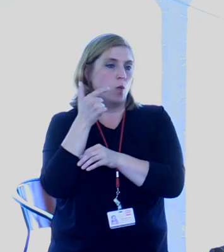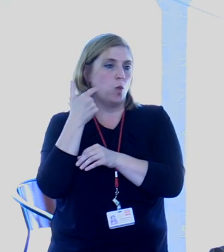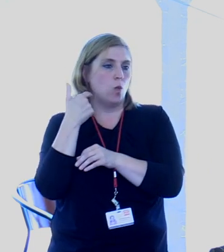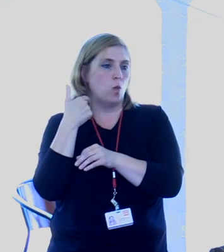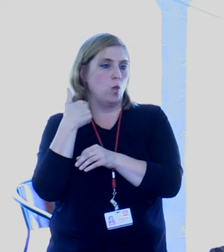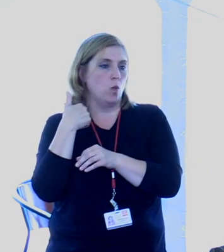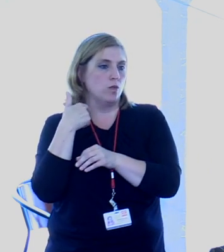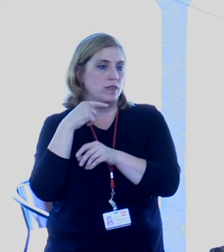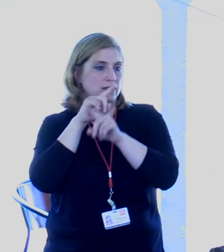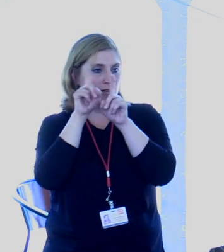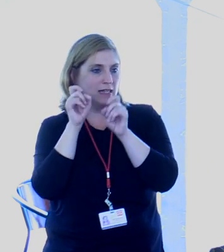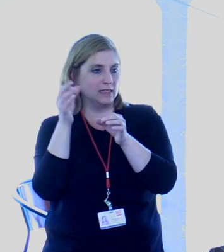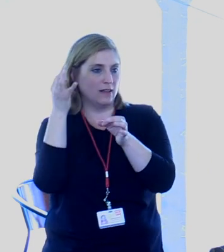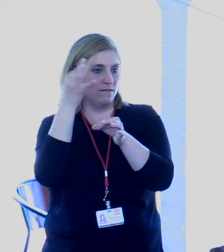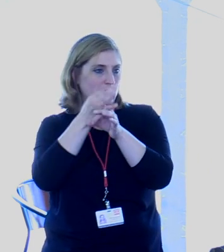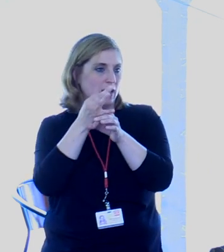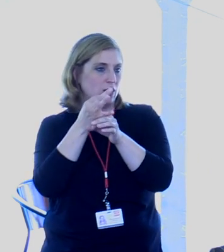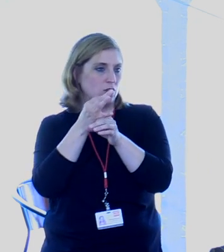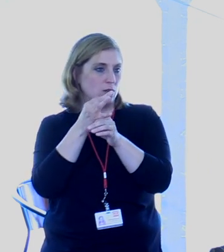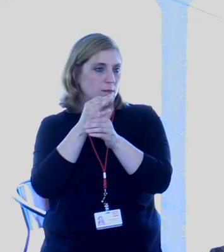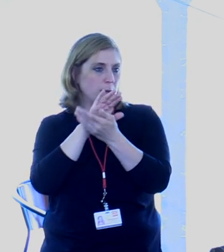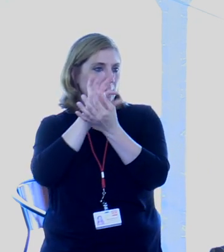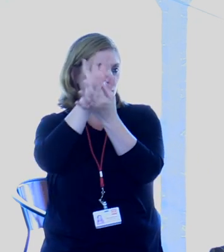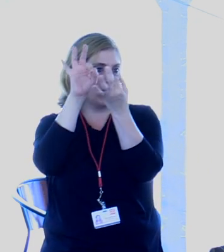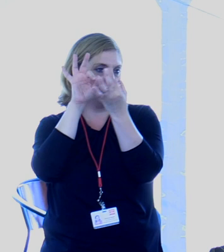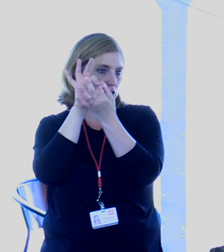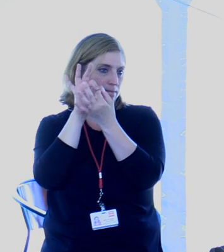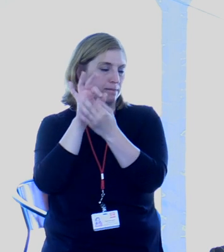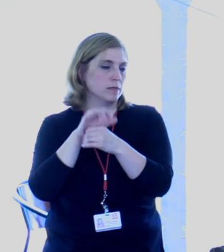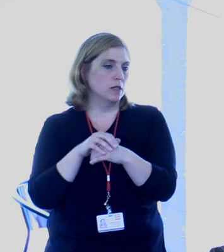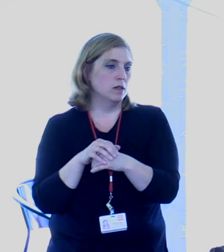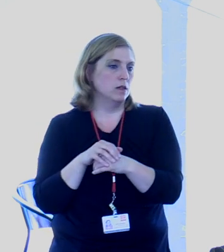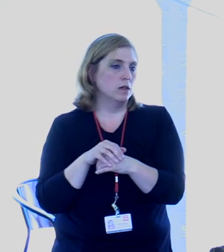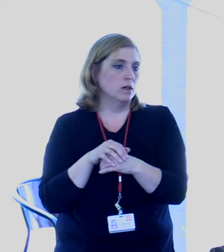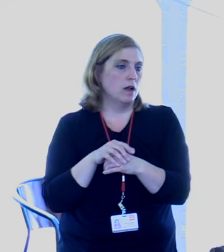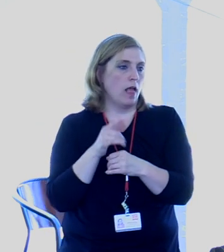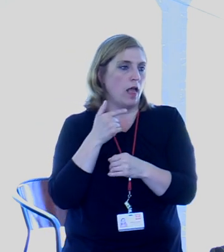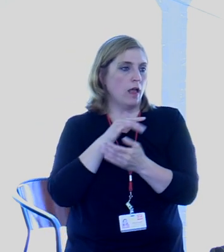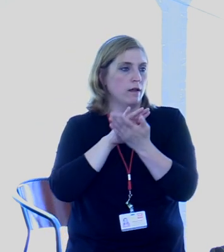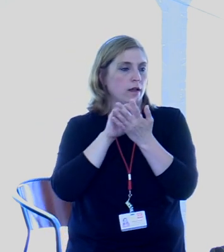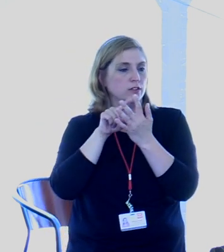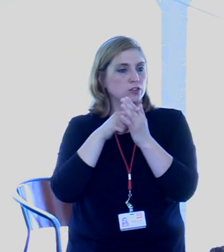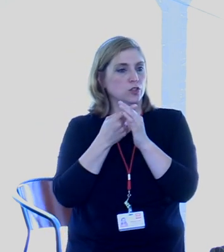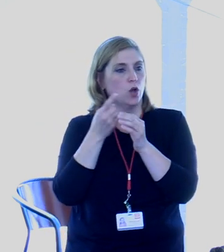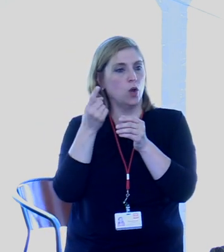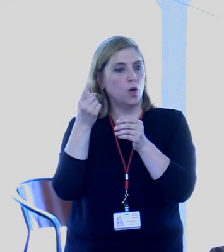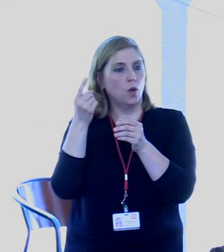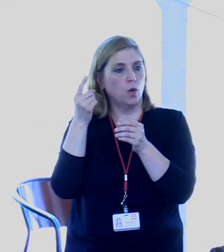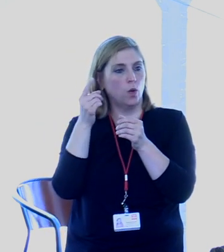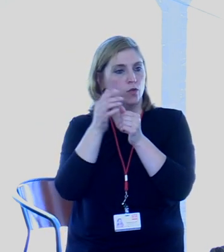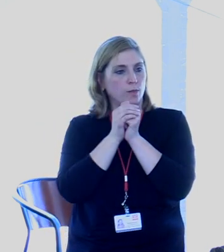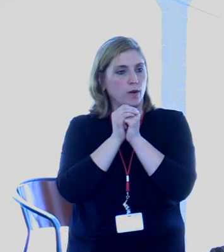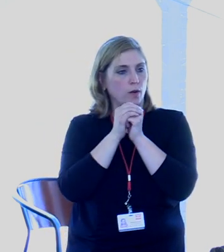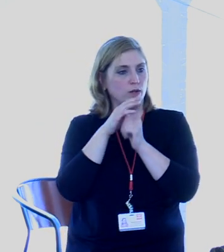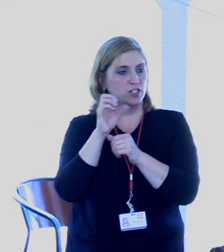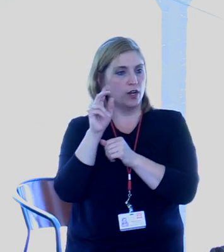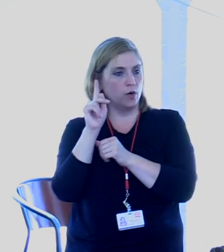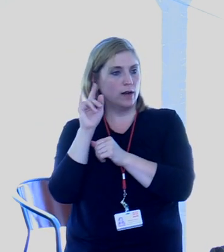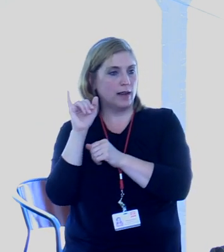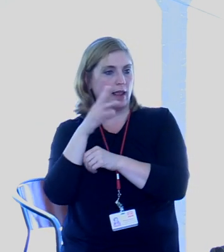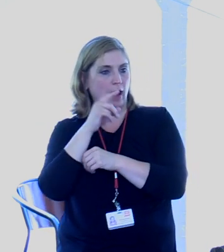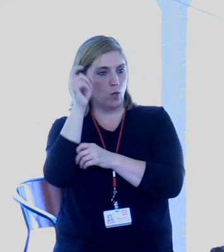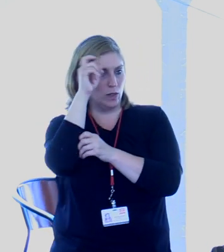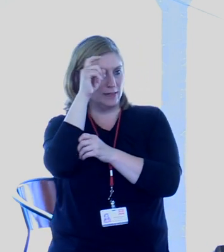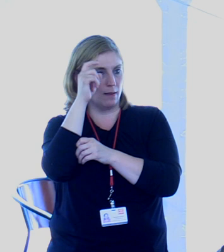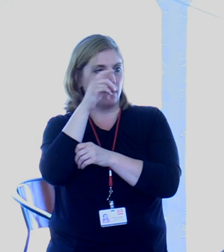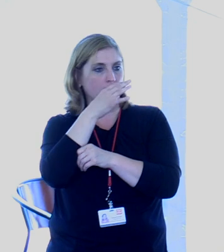test of faith has been brought to perfection. Now, I begin to pray with the charity and the wisdom